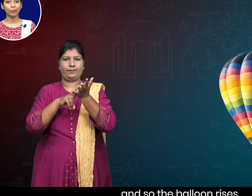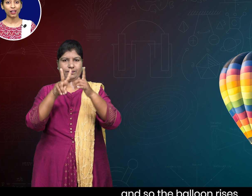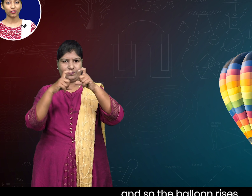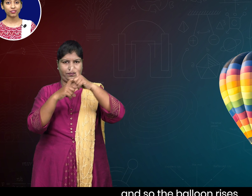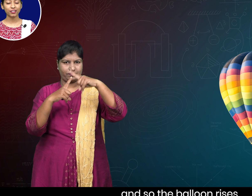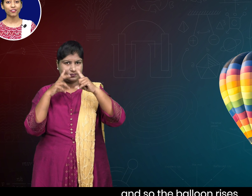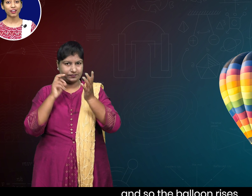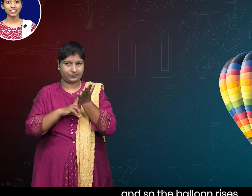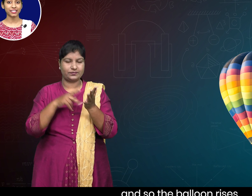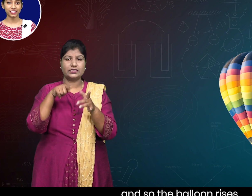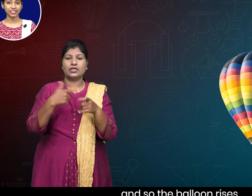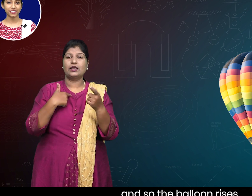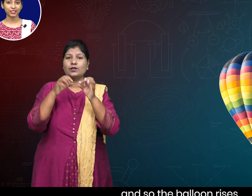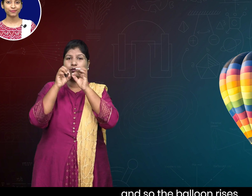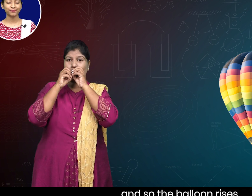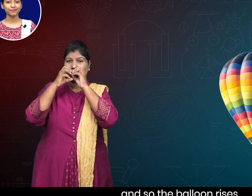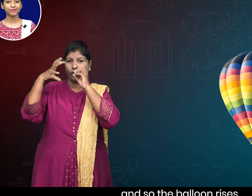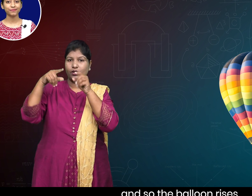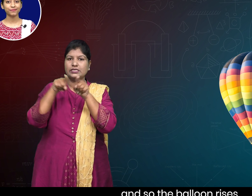so the balloon rises.